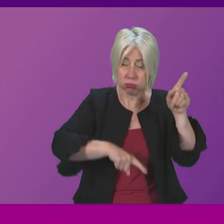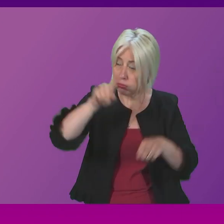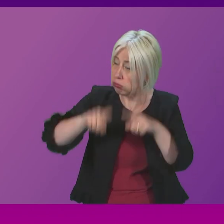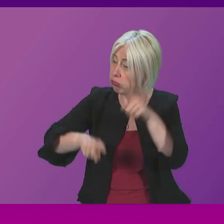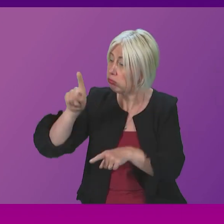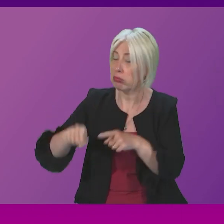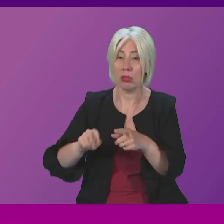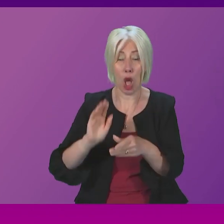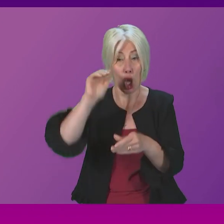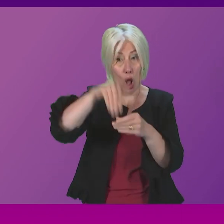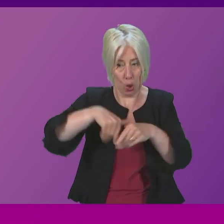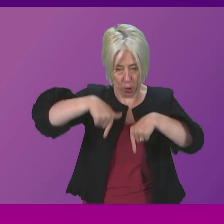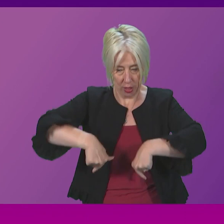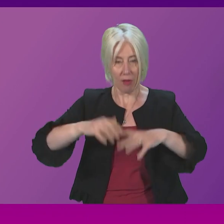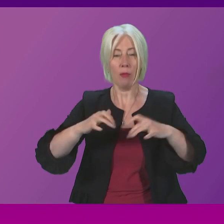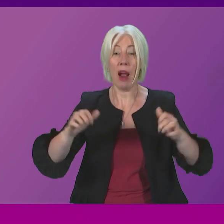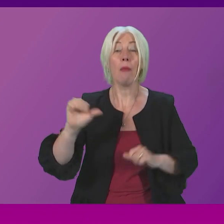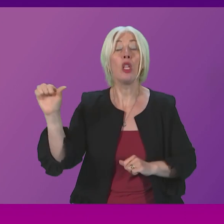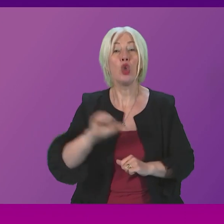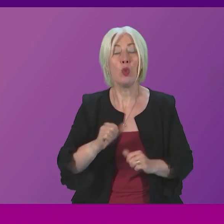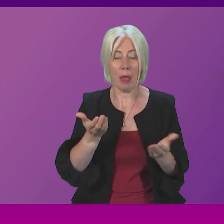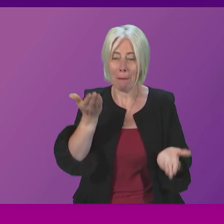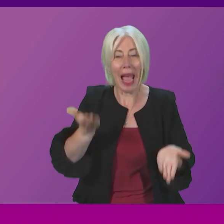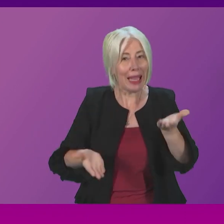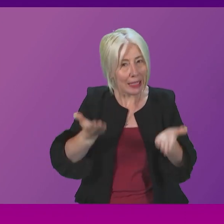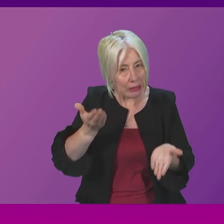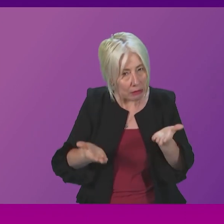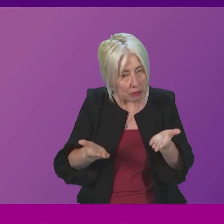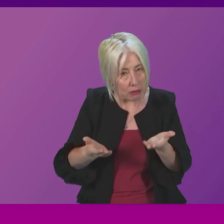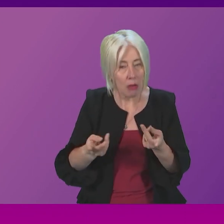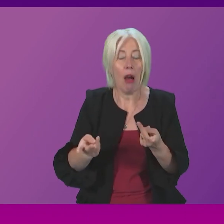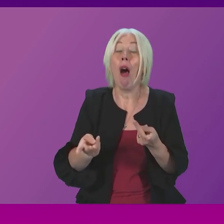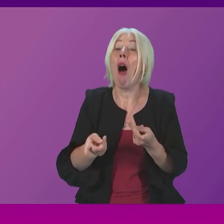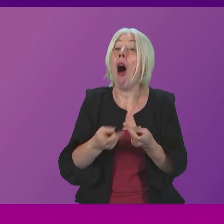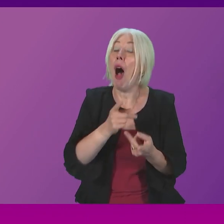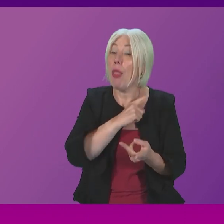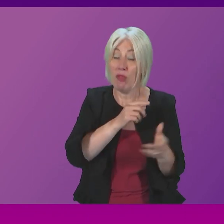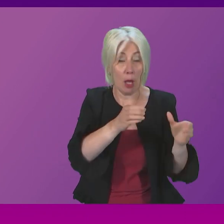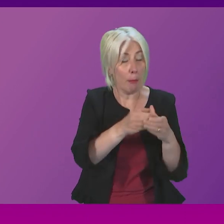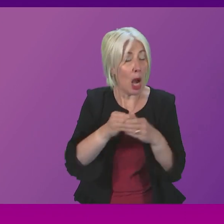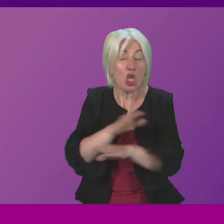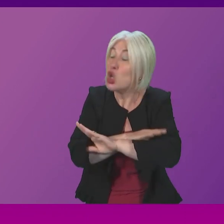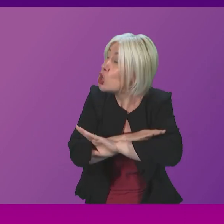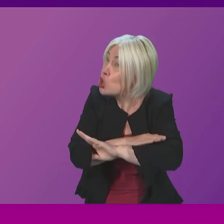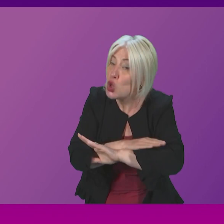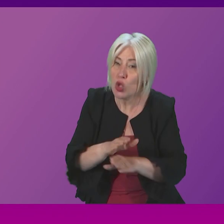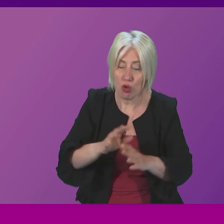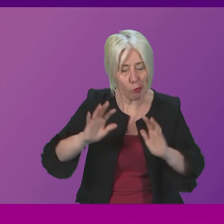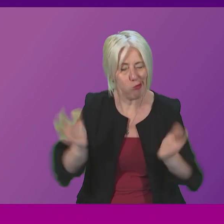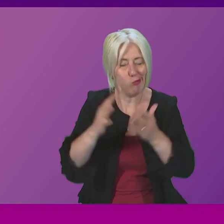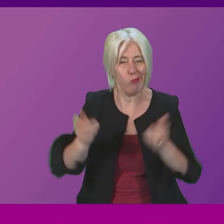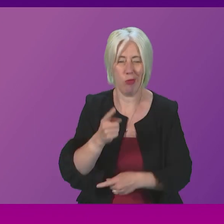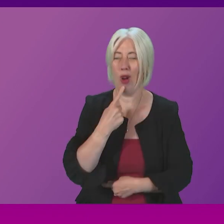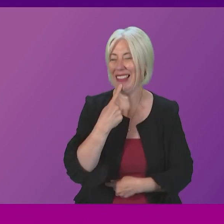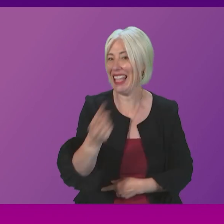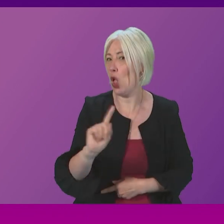inclusive parliament means that it should be balanced. And another reason why parties should not whip on issues